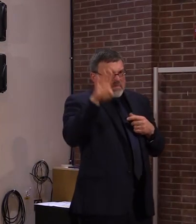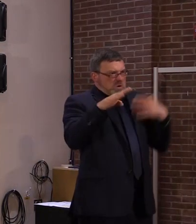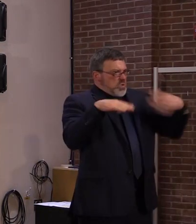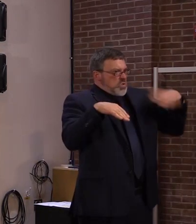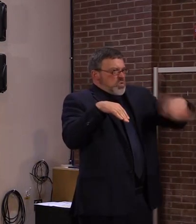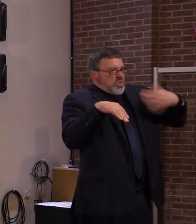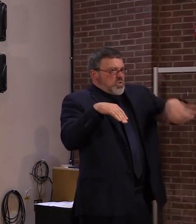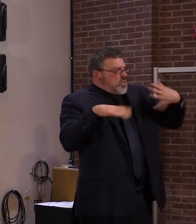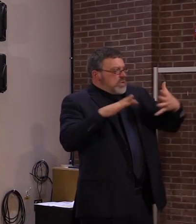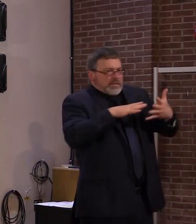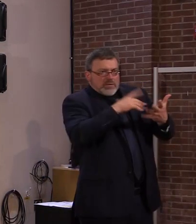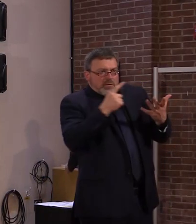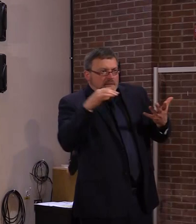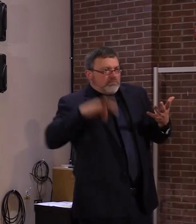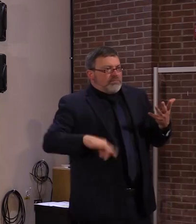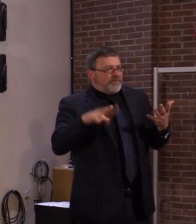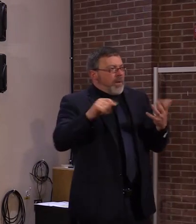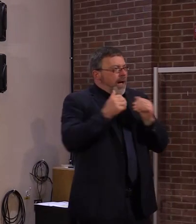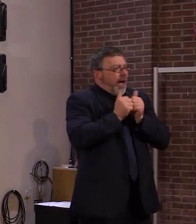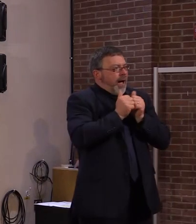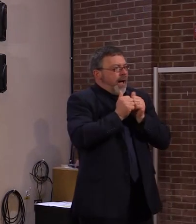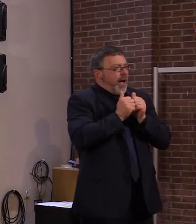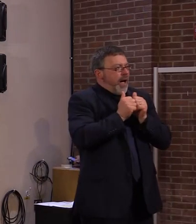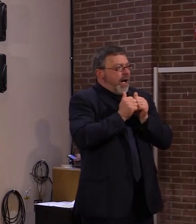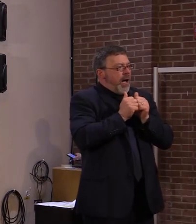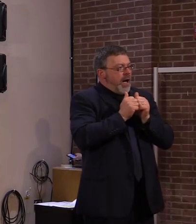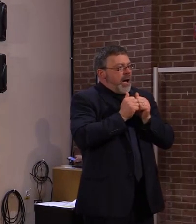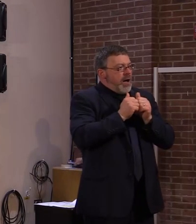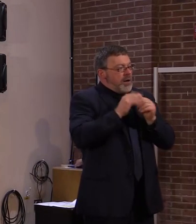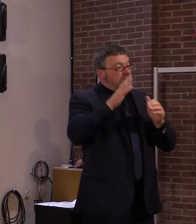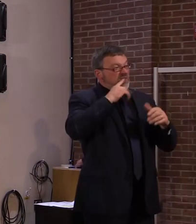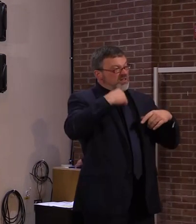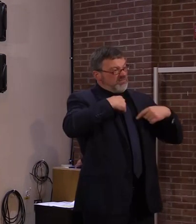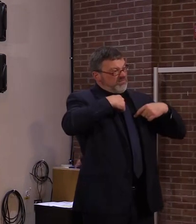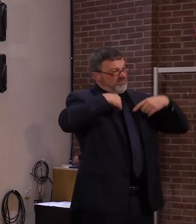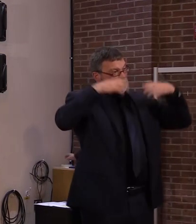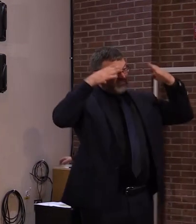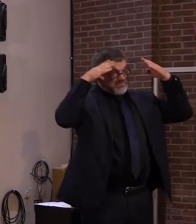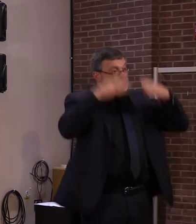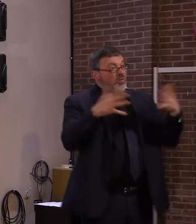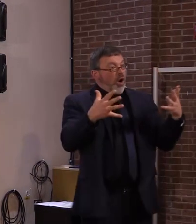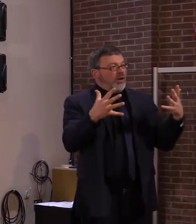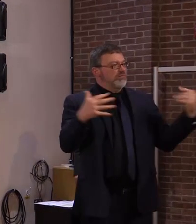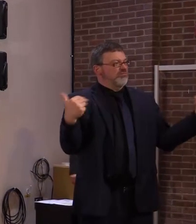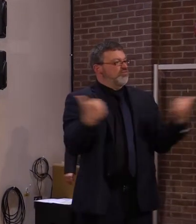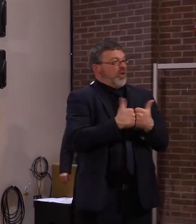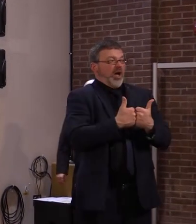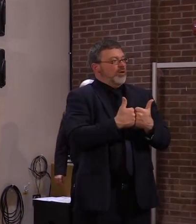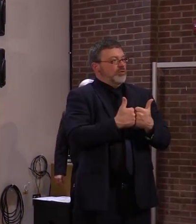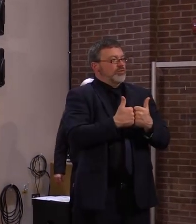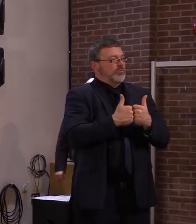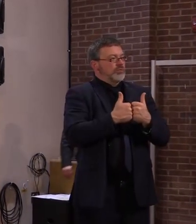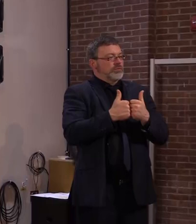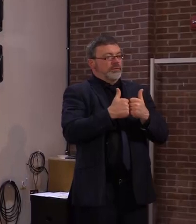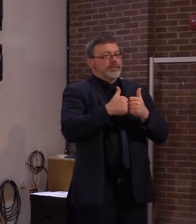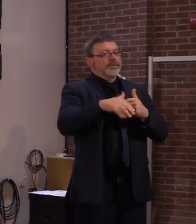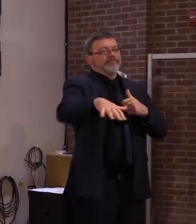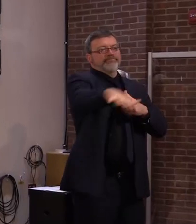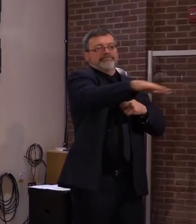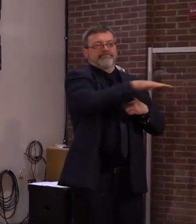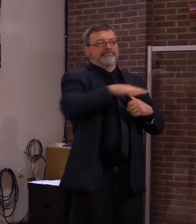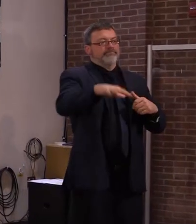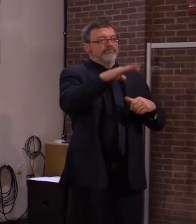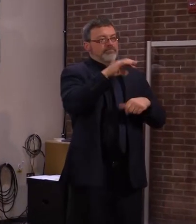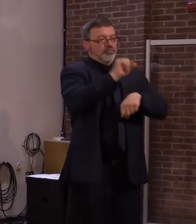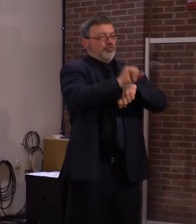as I've said many times, our biggest challenge in Vermont is workforce, trying to